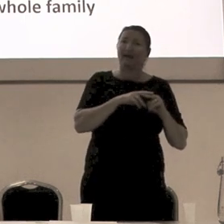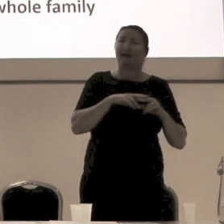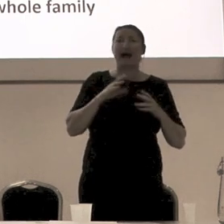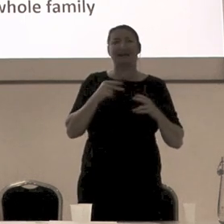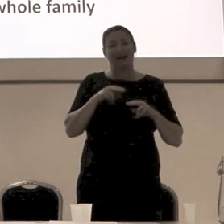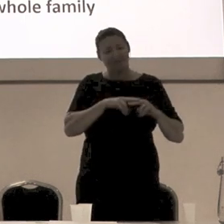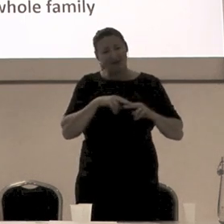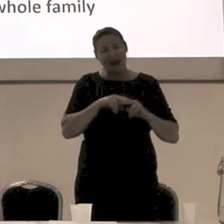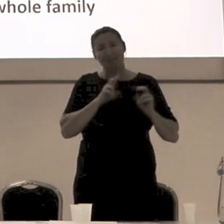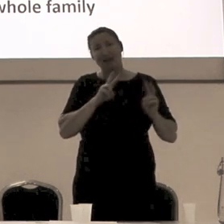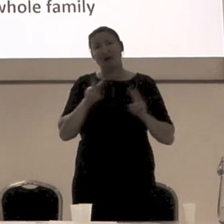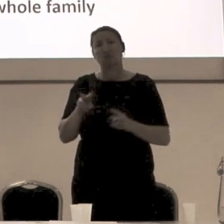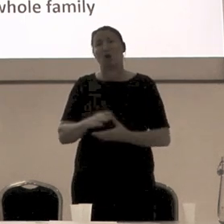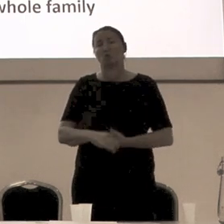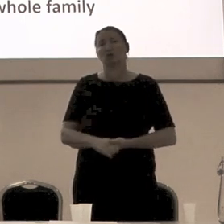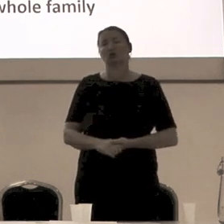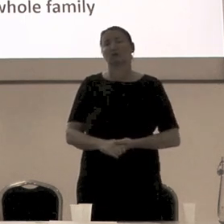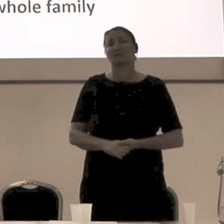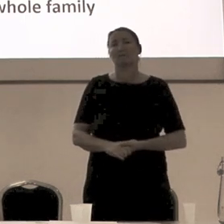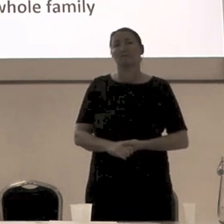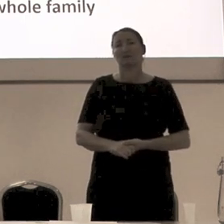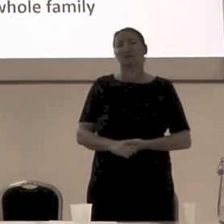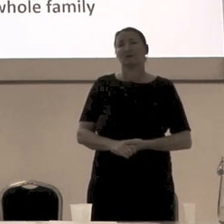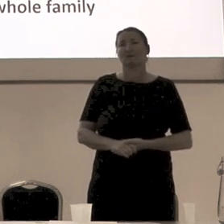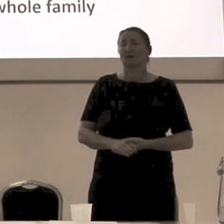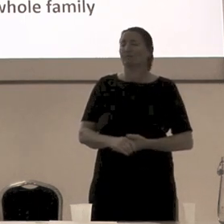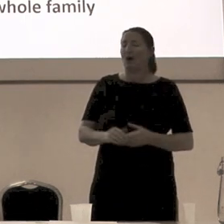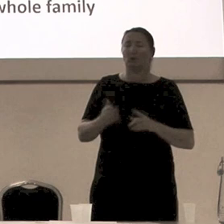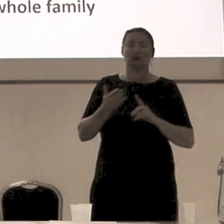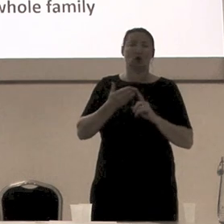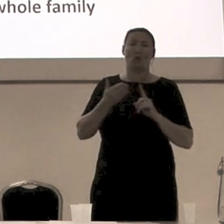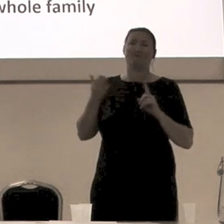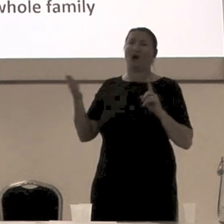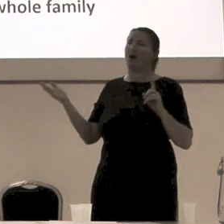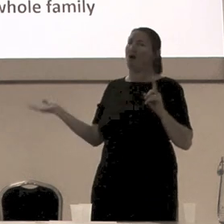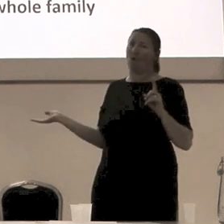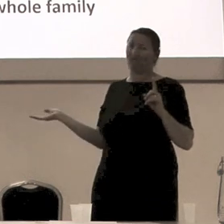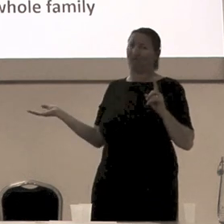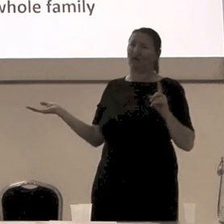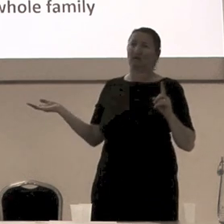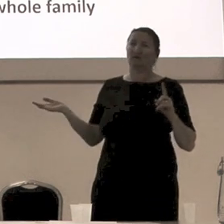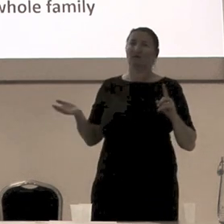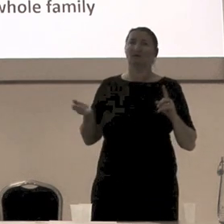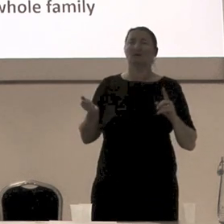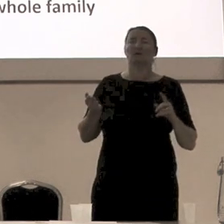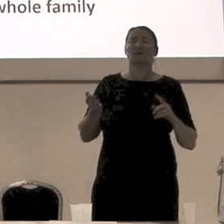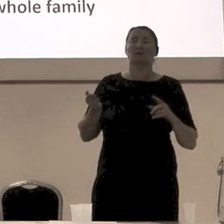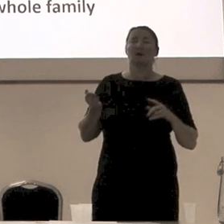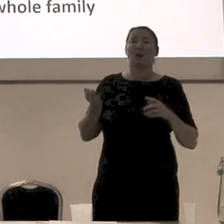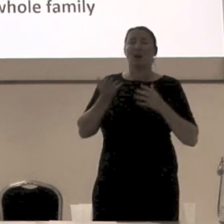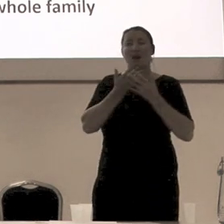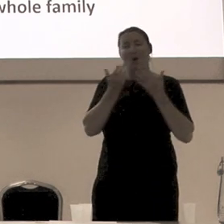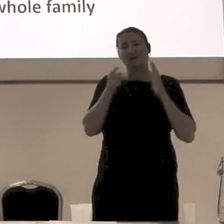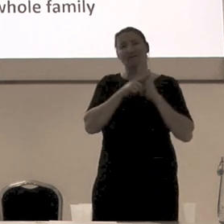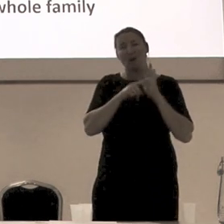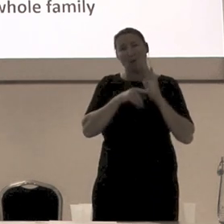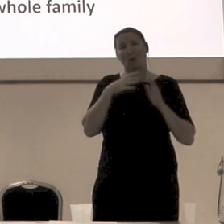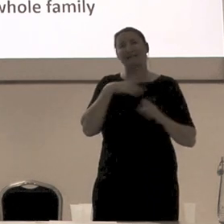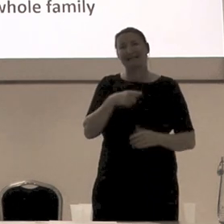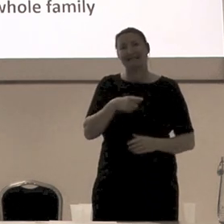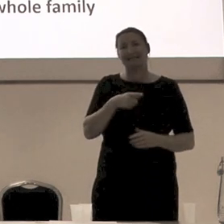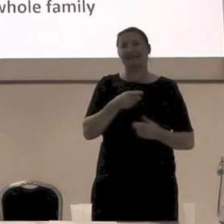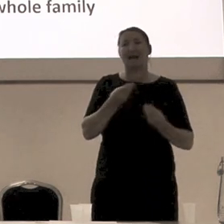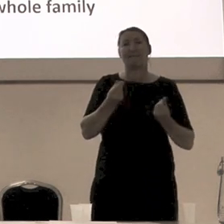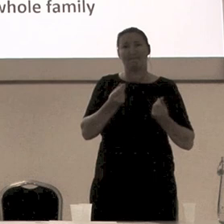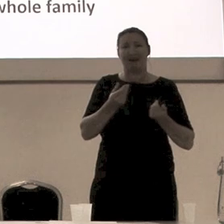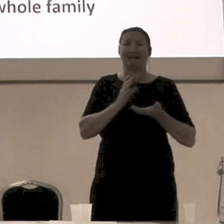approach. Not too much to ask, but we're a million miles away from that, despite lots of pieces of legislation and more money being